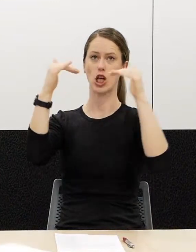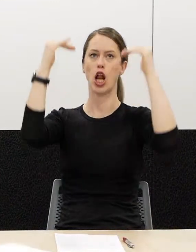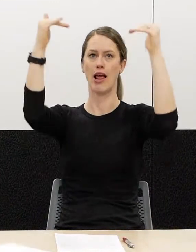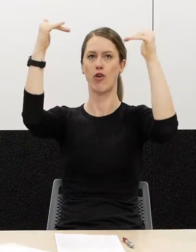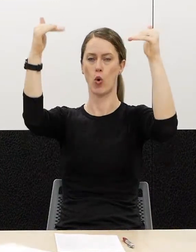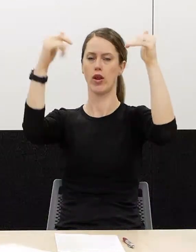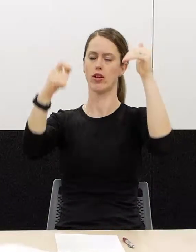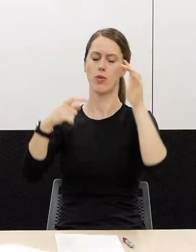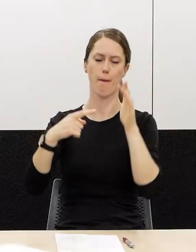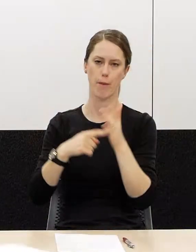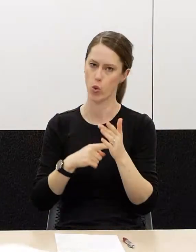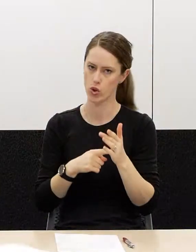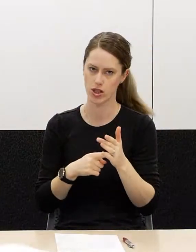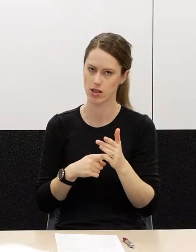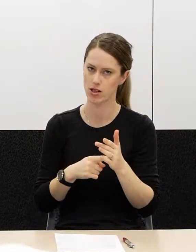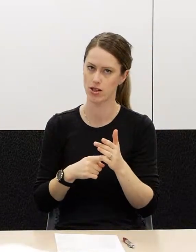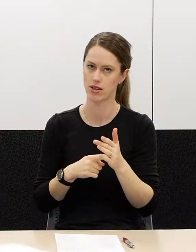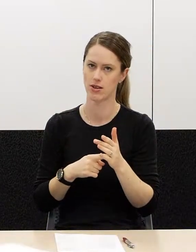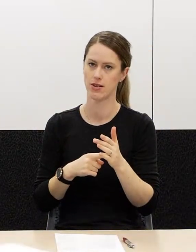part of